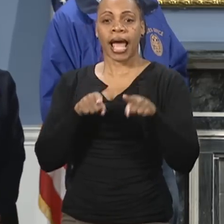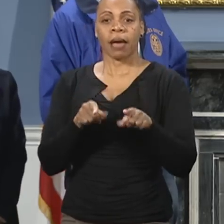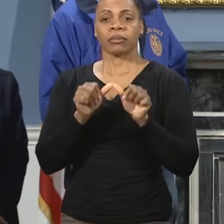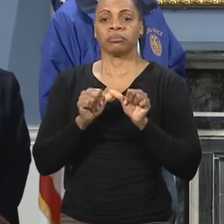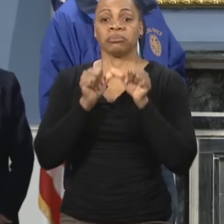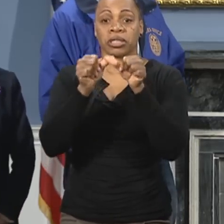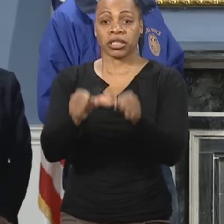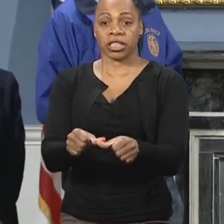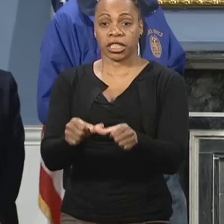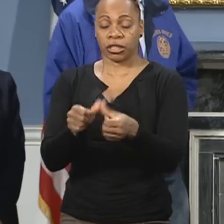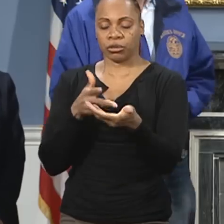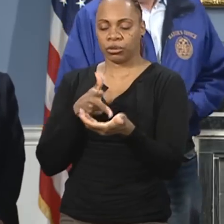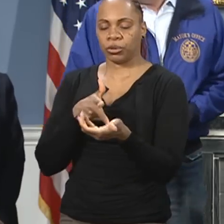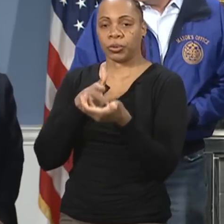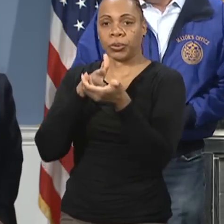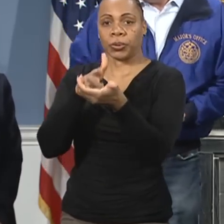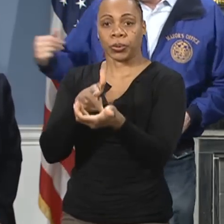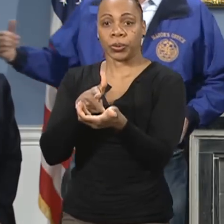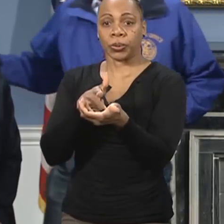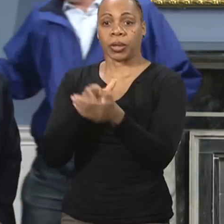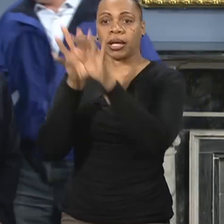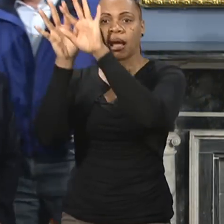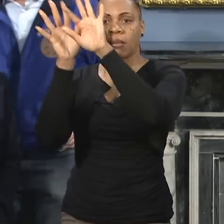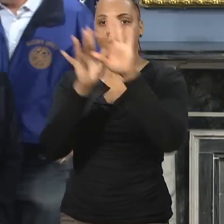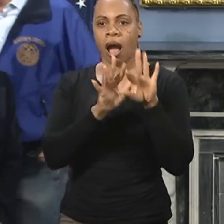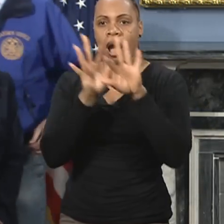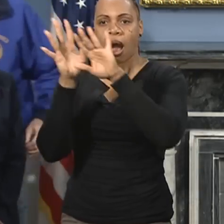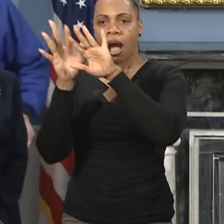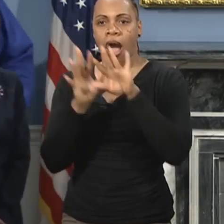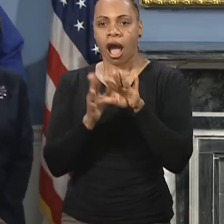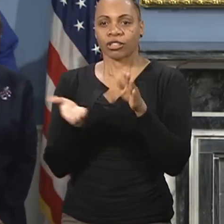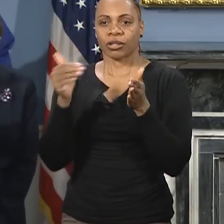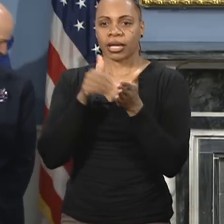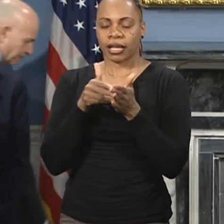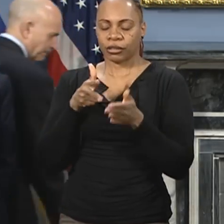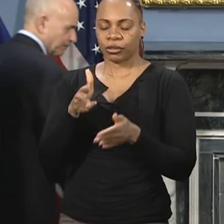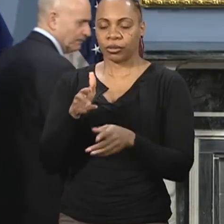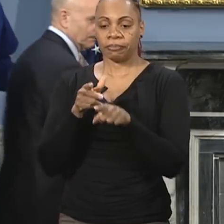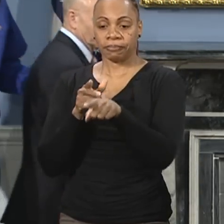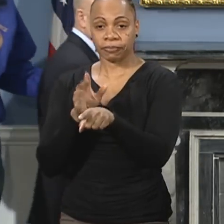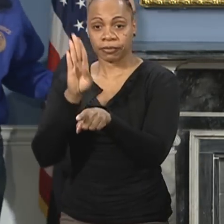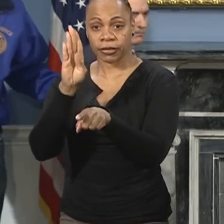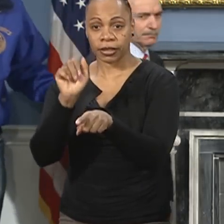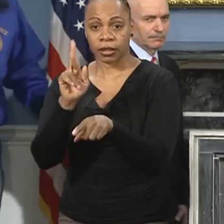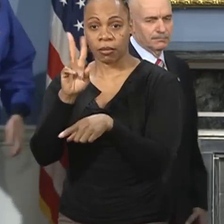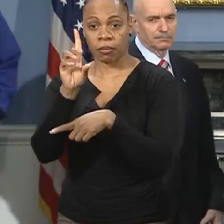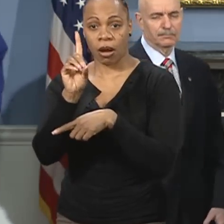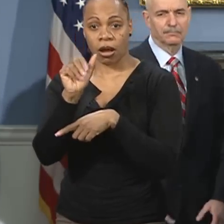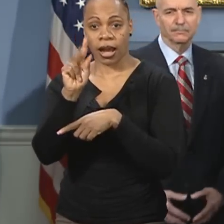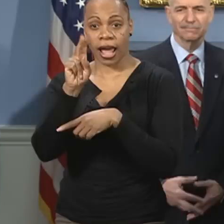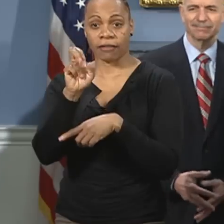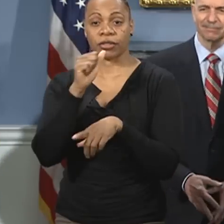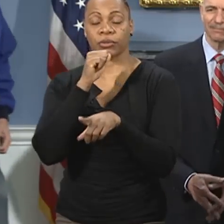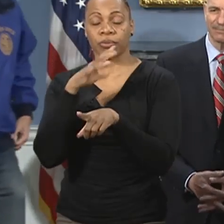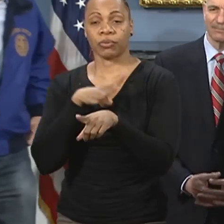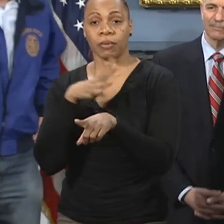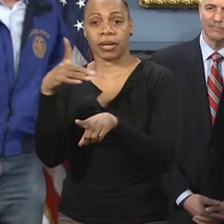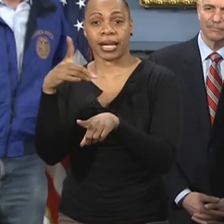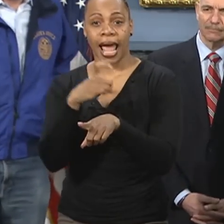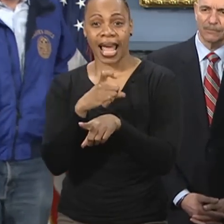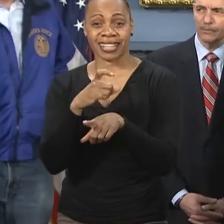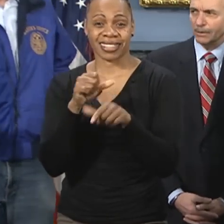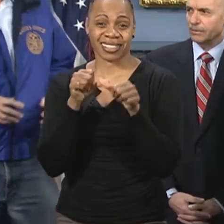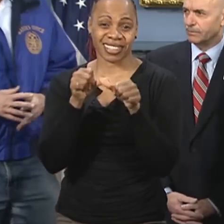continuing to come down. So it's a never-ending process to keep going back over these roadways. Is Bard Avenue a particular concern because of its hilliness,